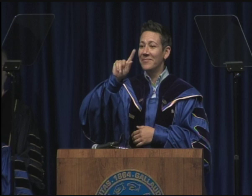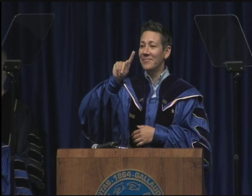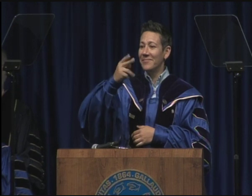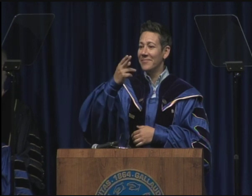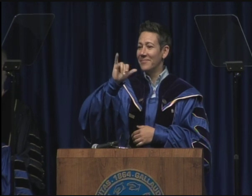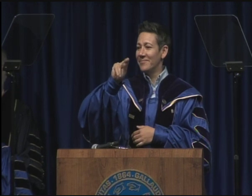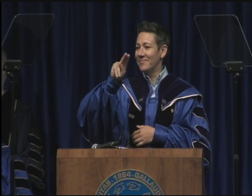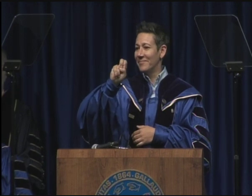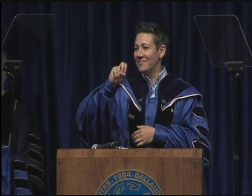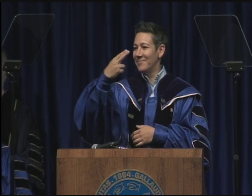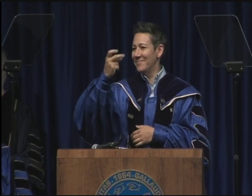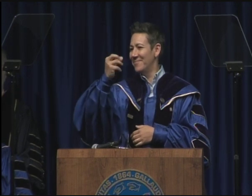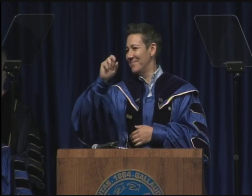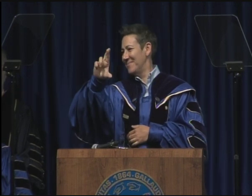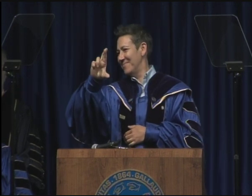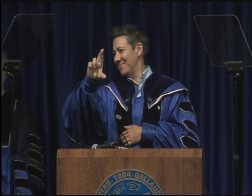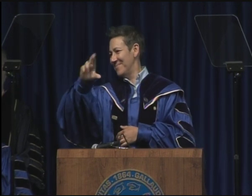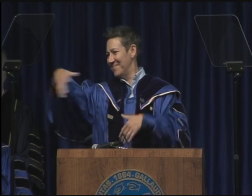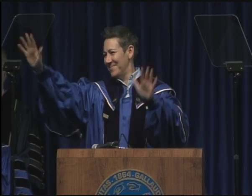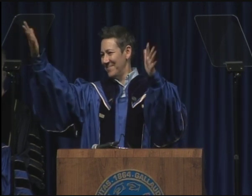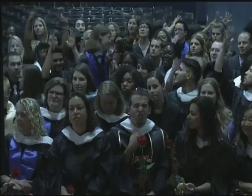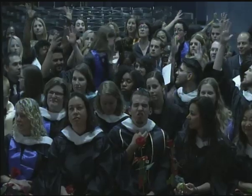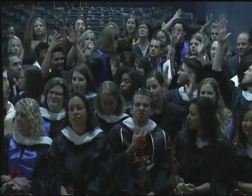Congratulations to Catherine Henniger.